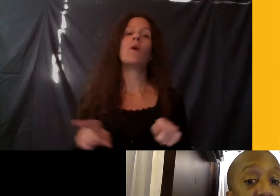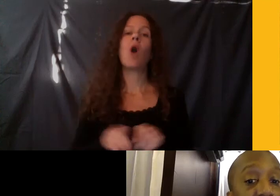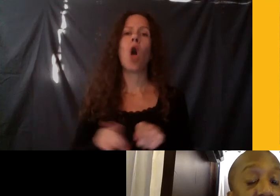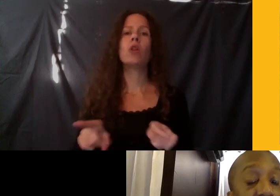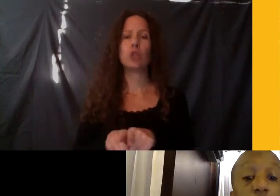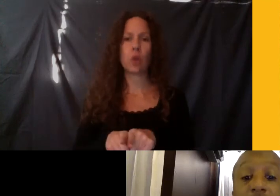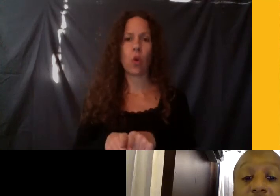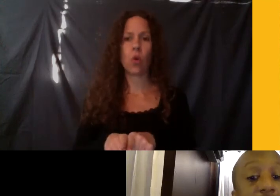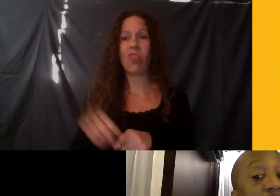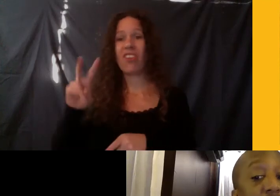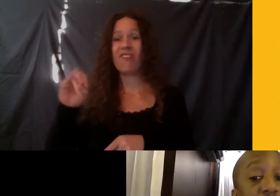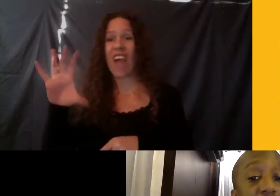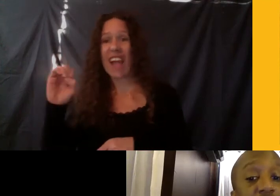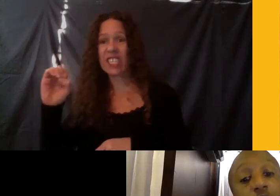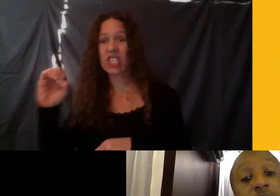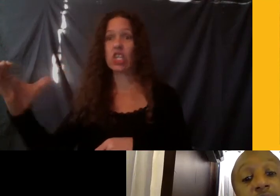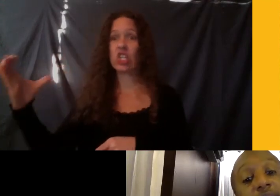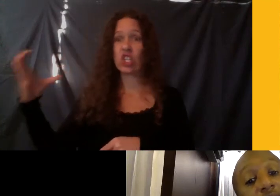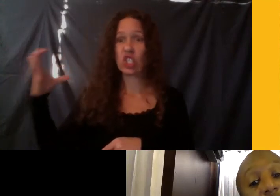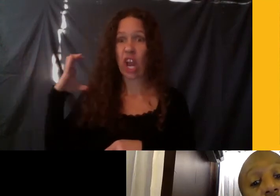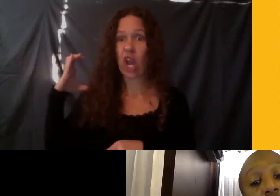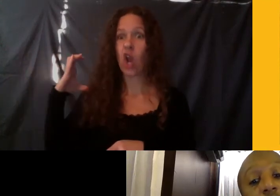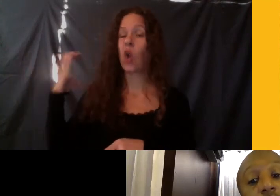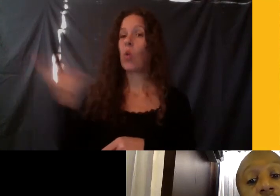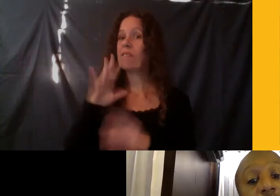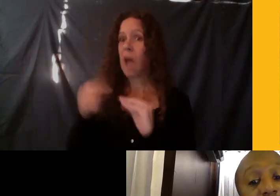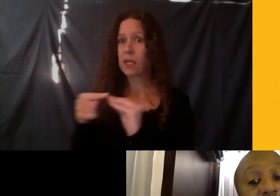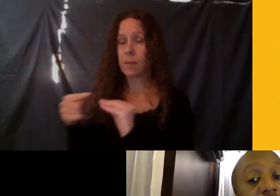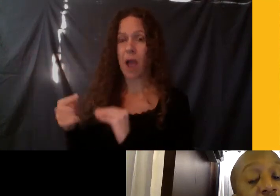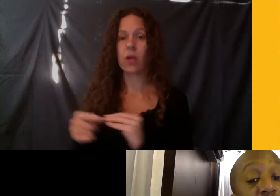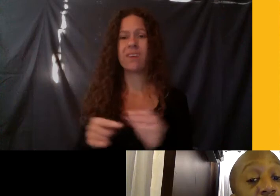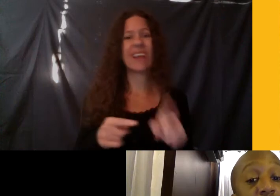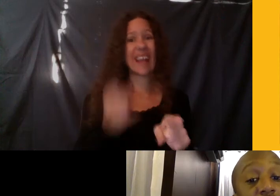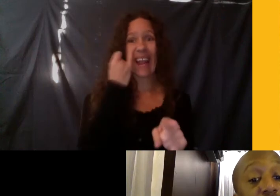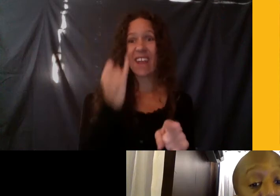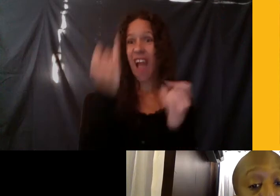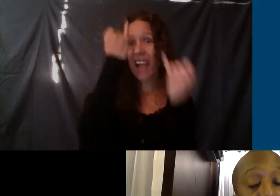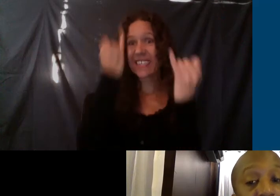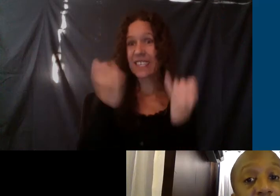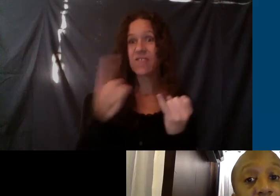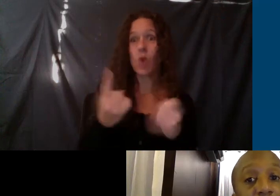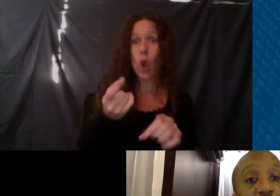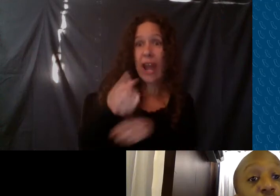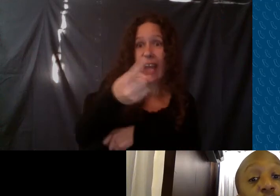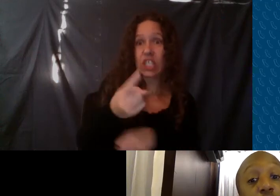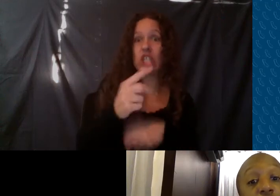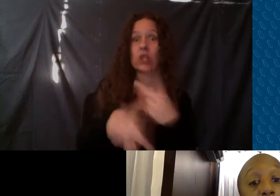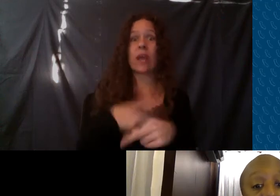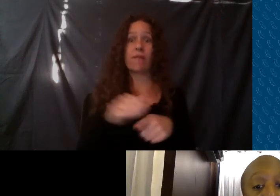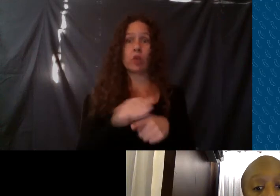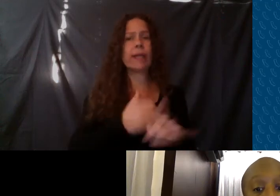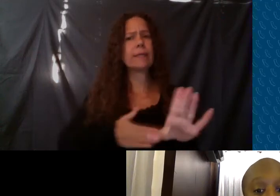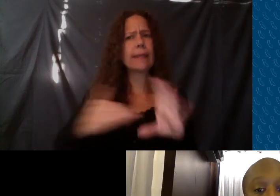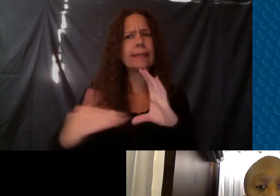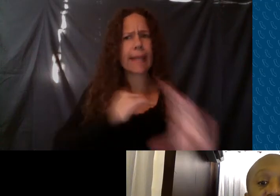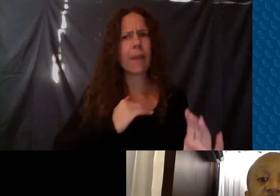session. Please email us at training@cadem.org with your ideas for trainings for next year, because we know you have many,